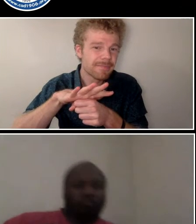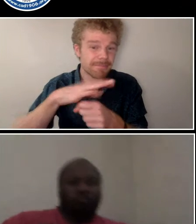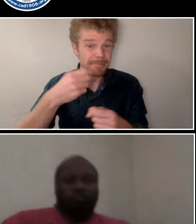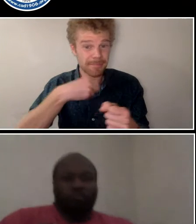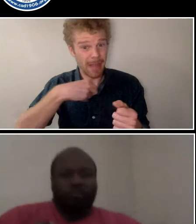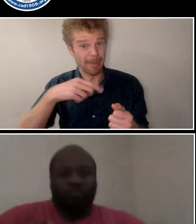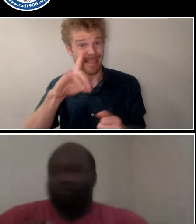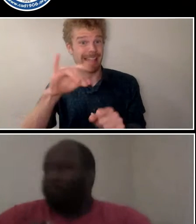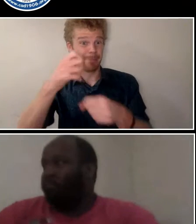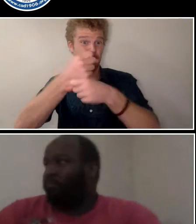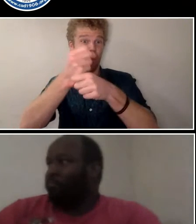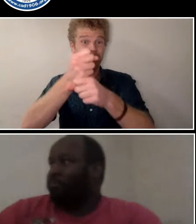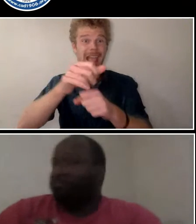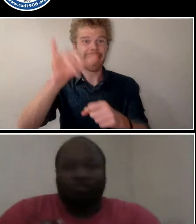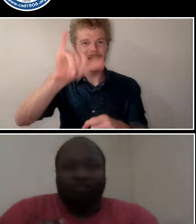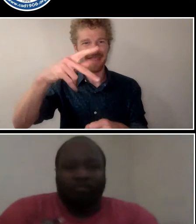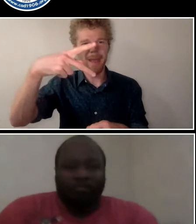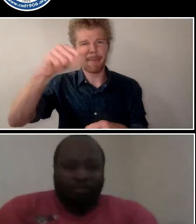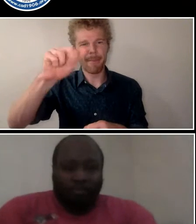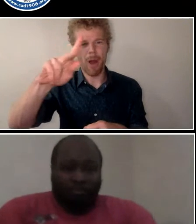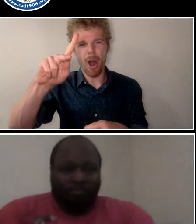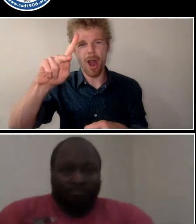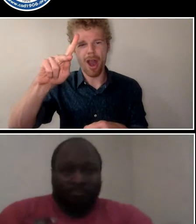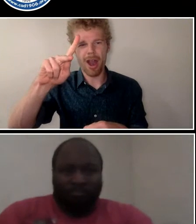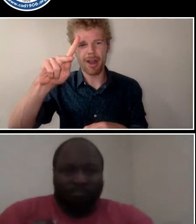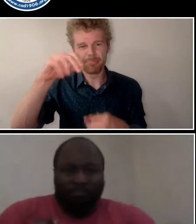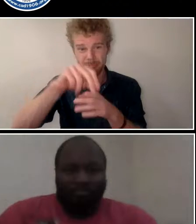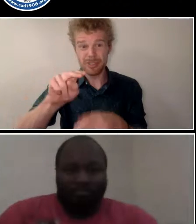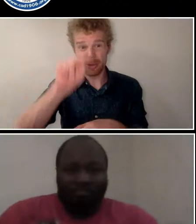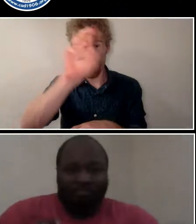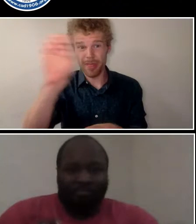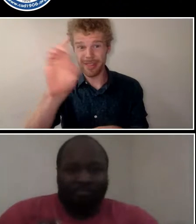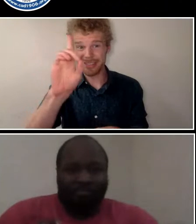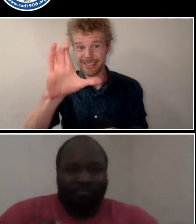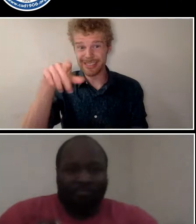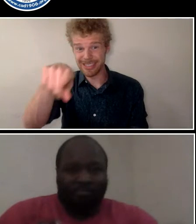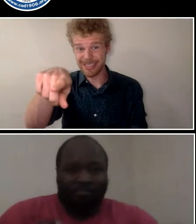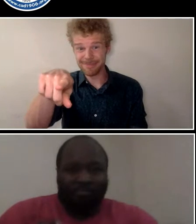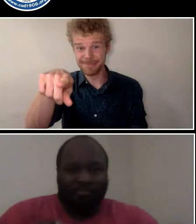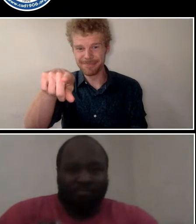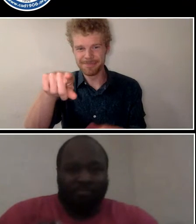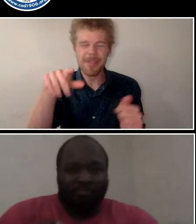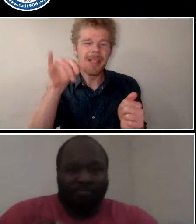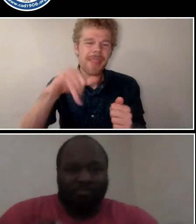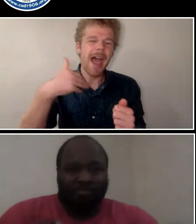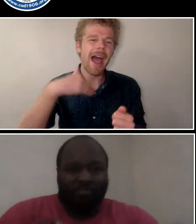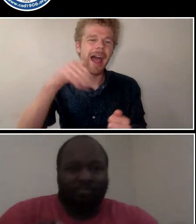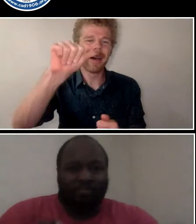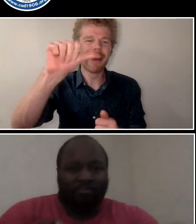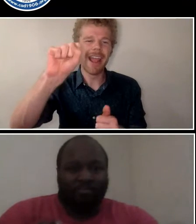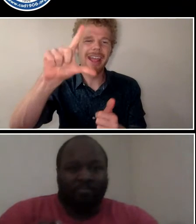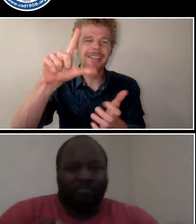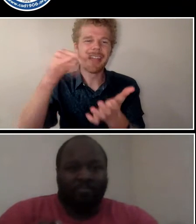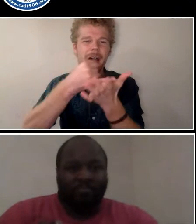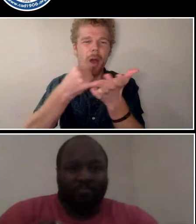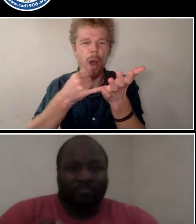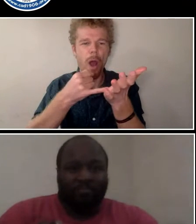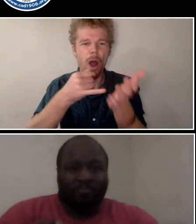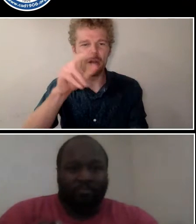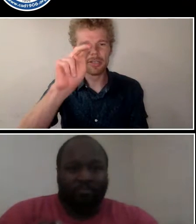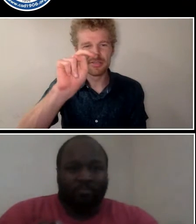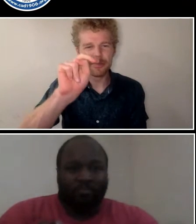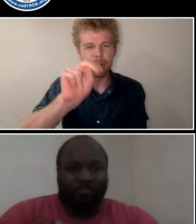and that I wanted to initially got involved because I wanted to push for more parks in my neighborhood.